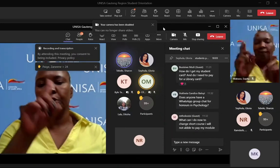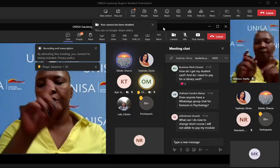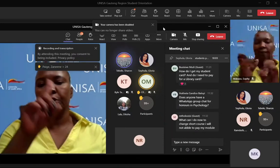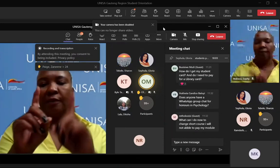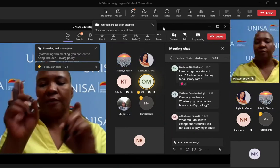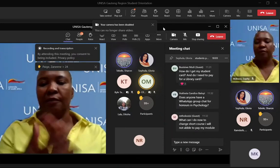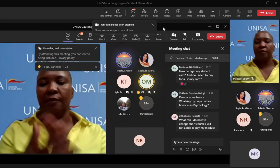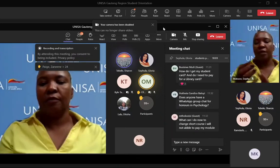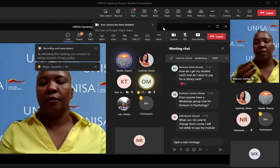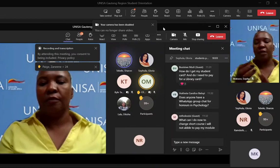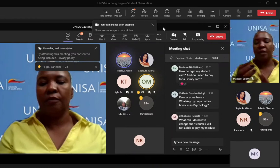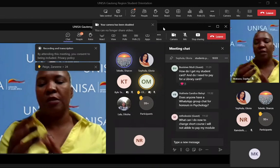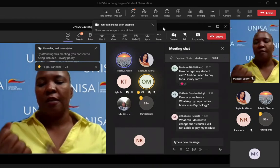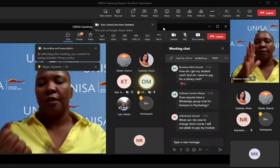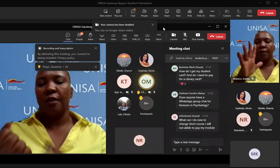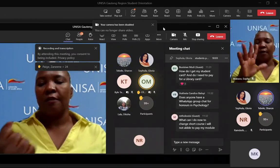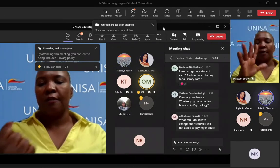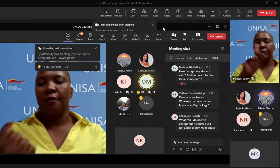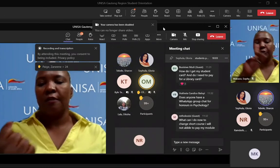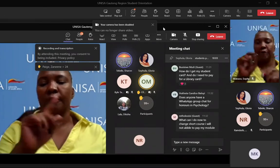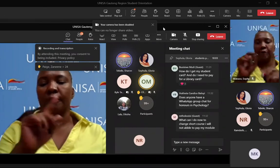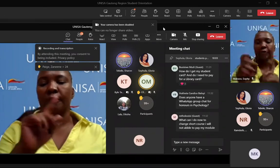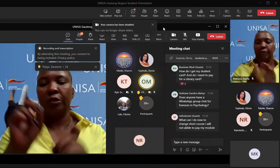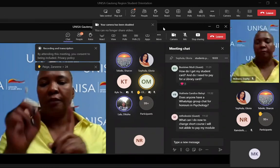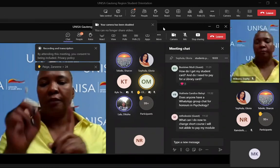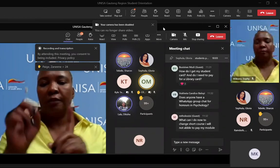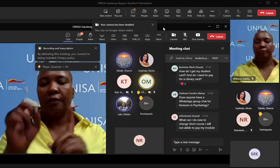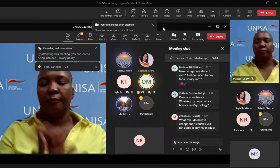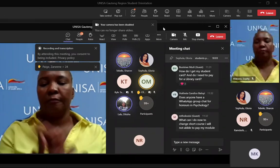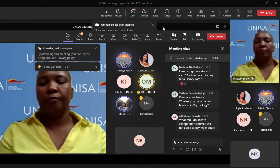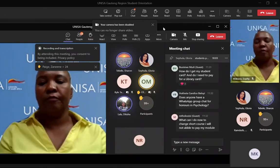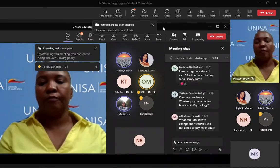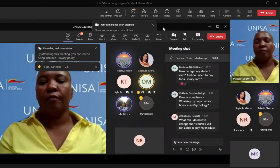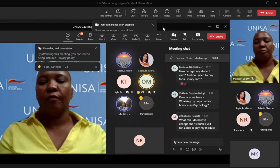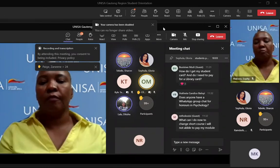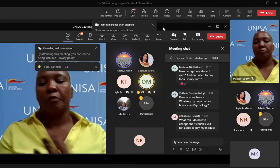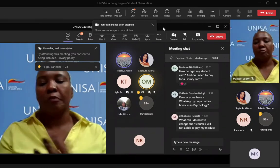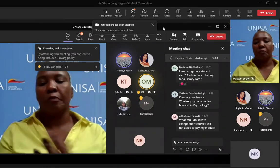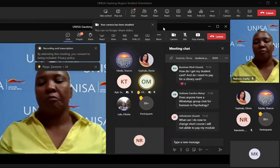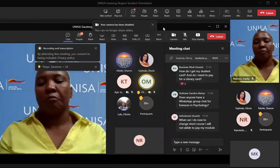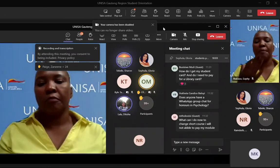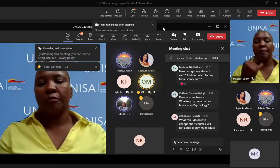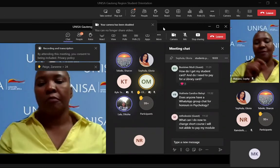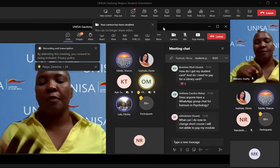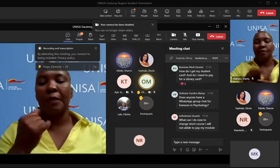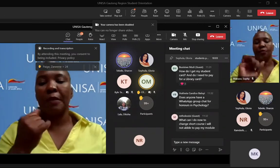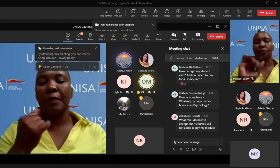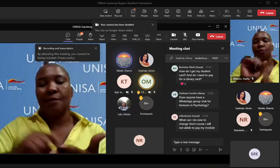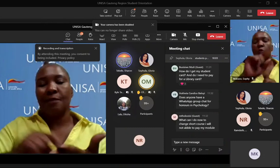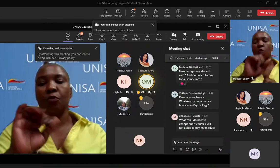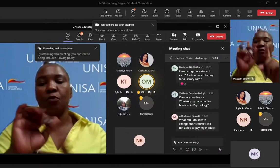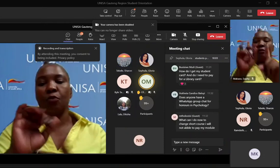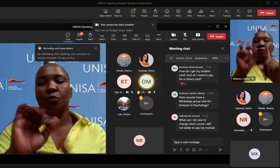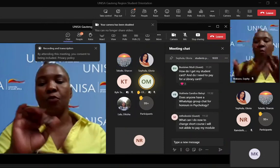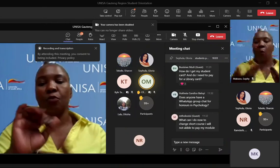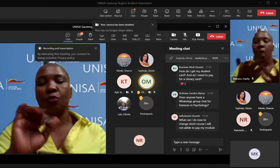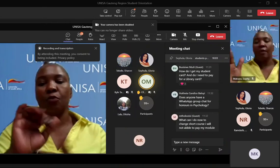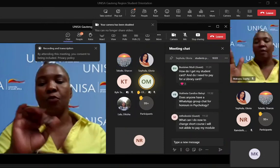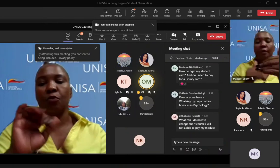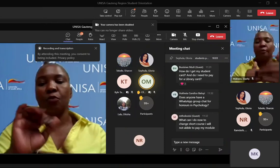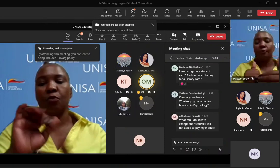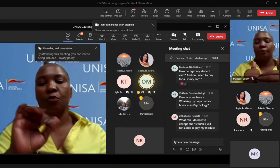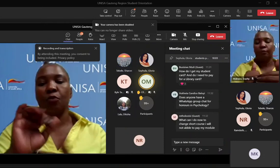um yes yes the rest you can just please write your question in the chat box